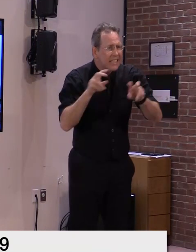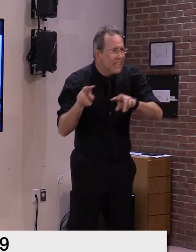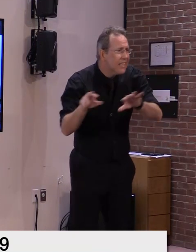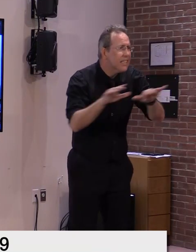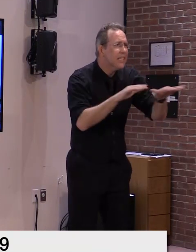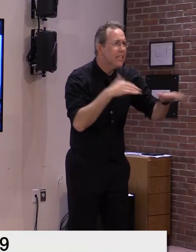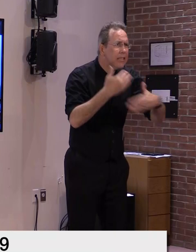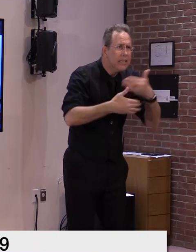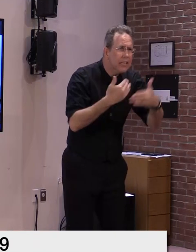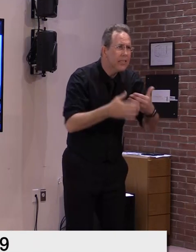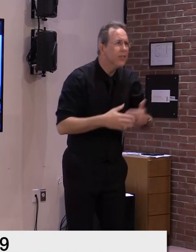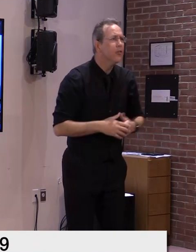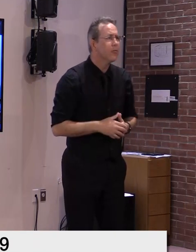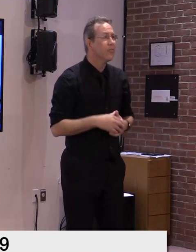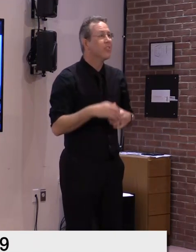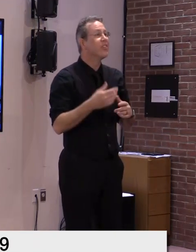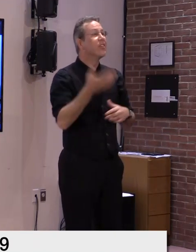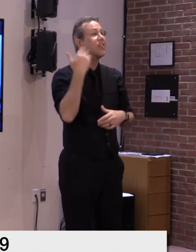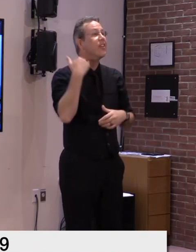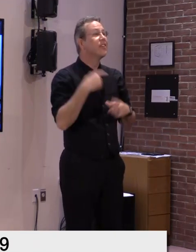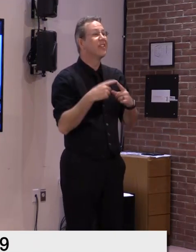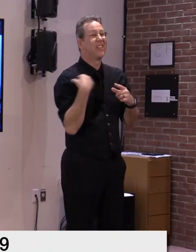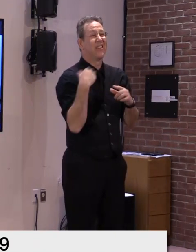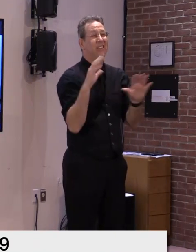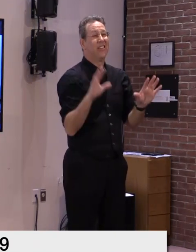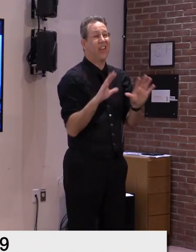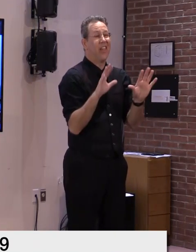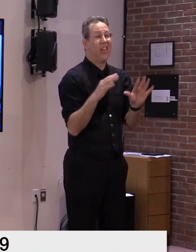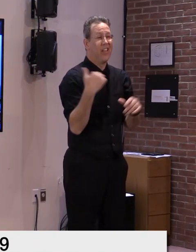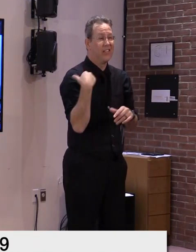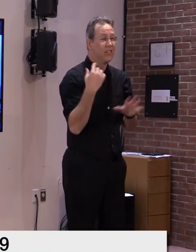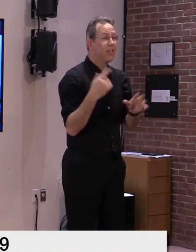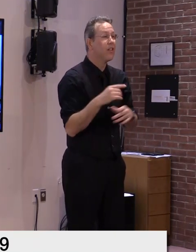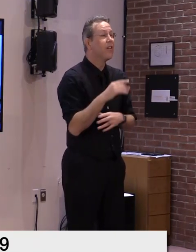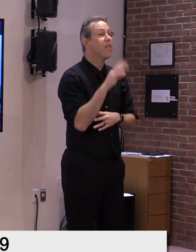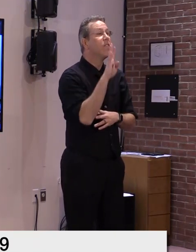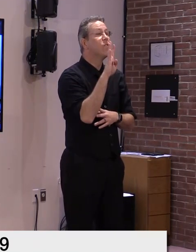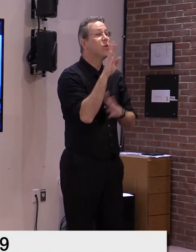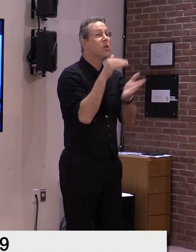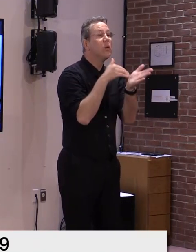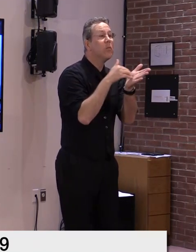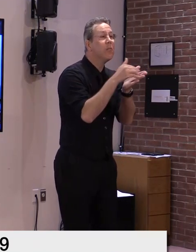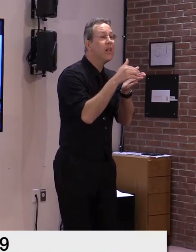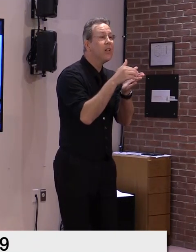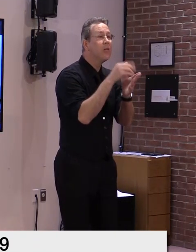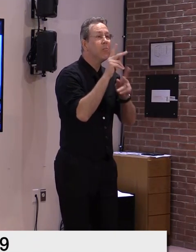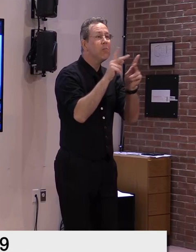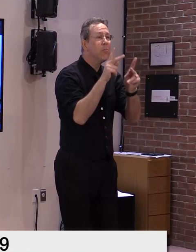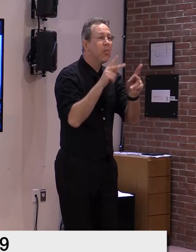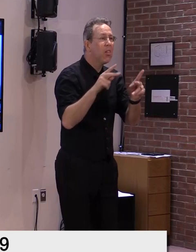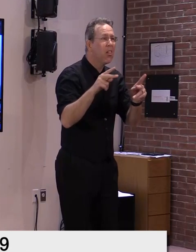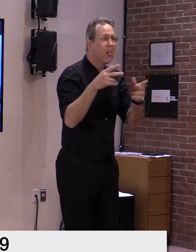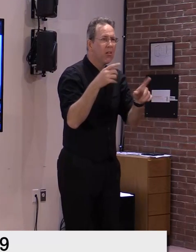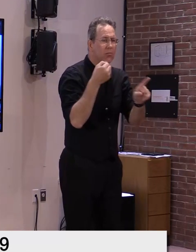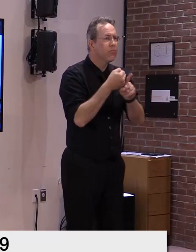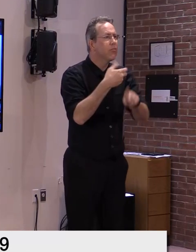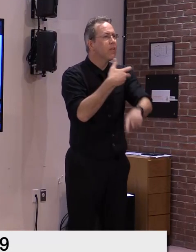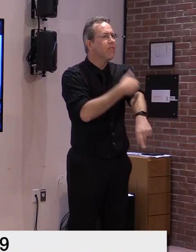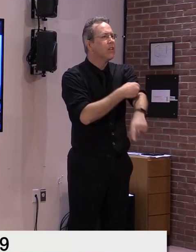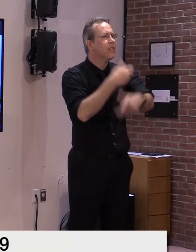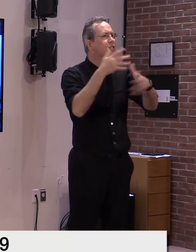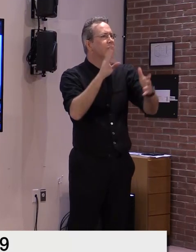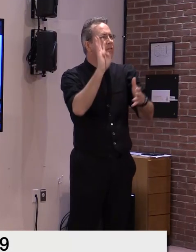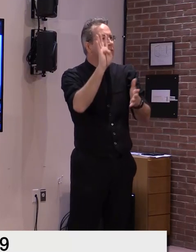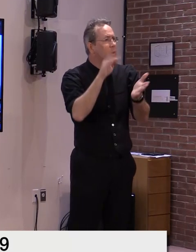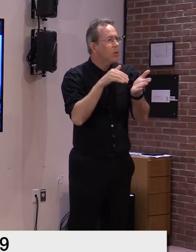the United States, 4 million people were vaccinated on one day. We've got a long way to go, but we are making progress. We